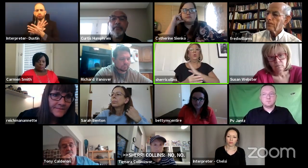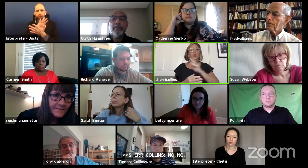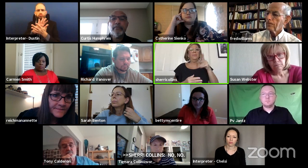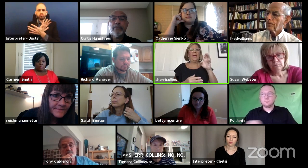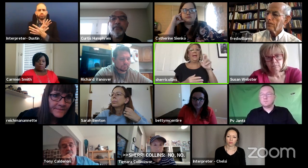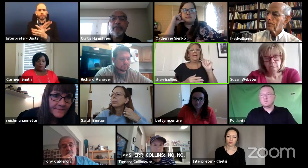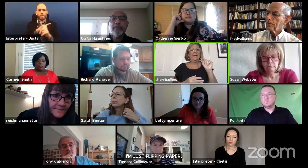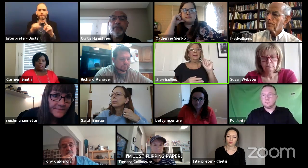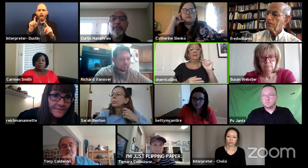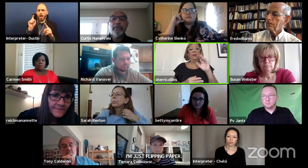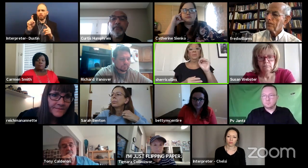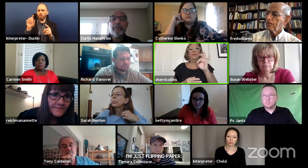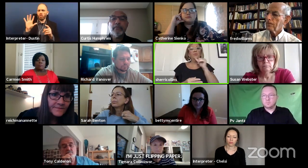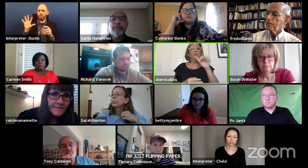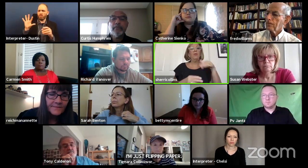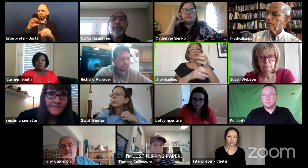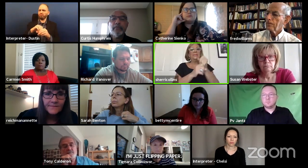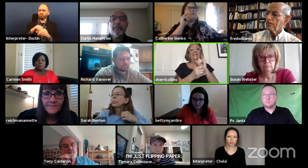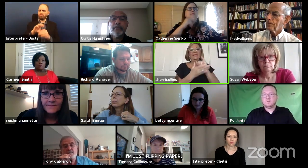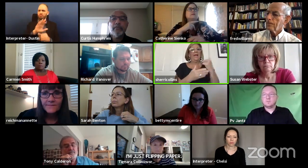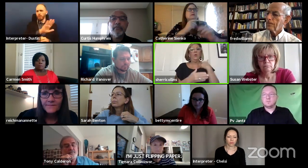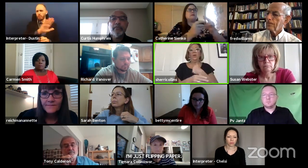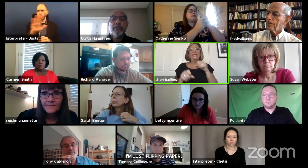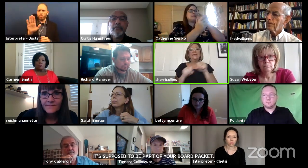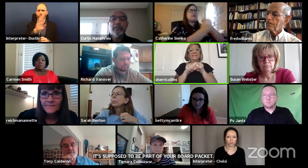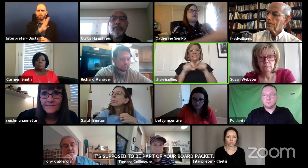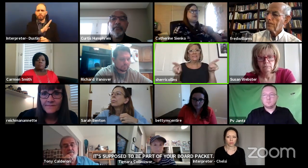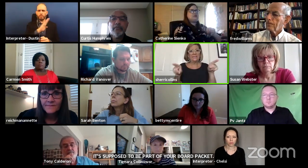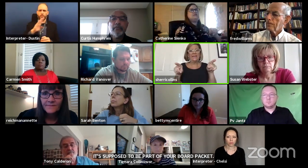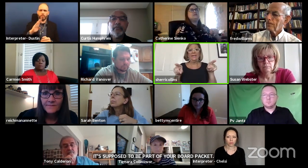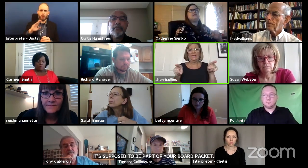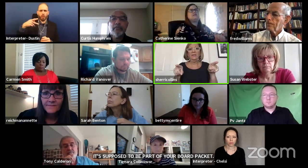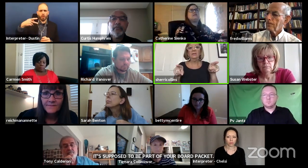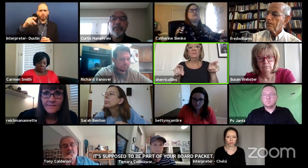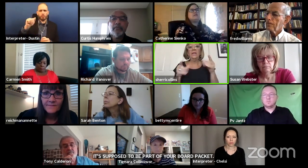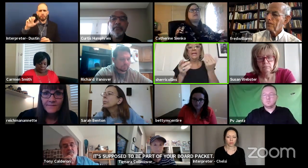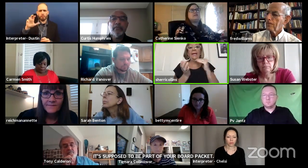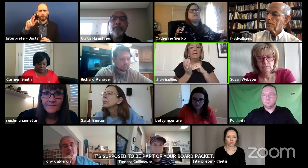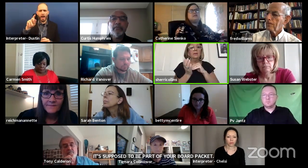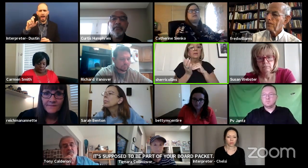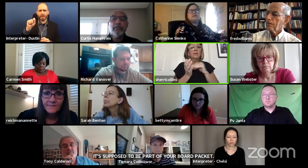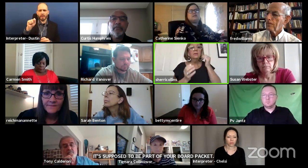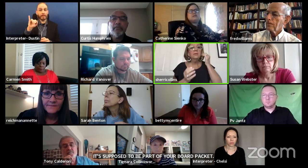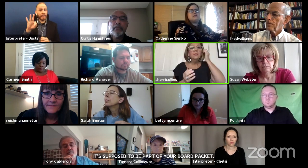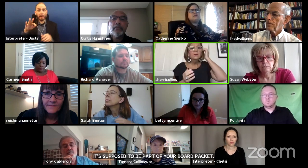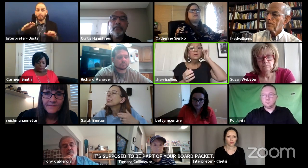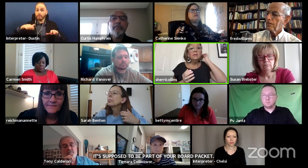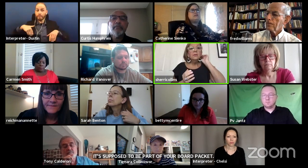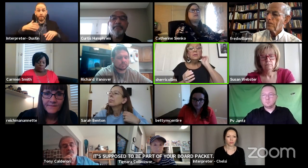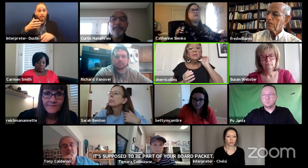your board packet. If you've not received that, we can send it again.